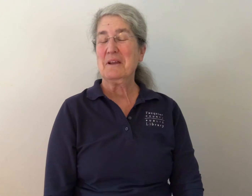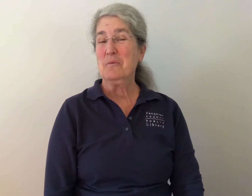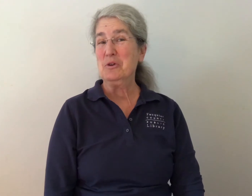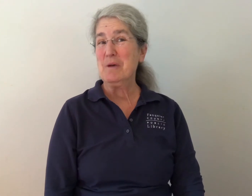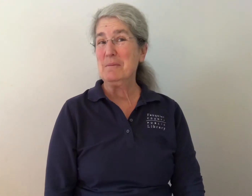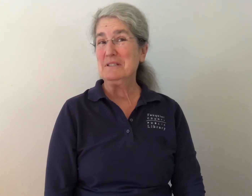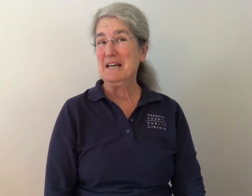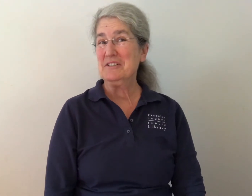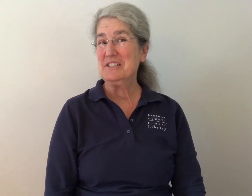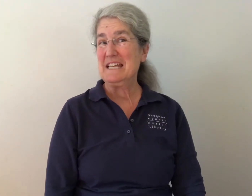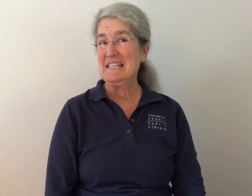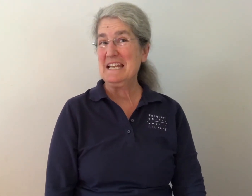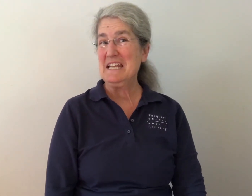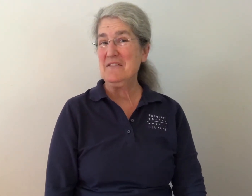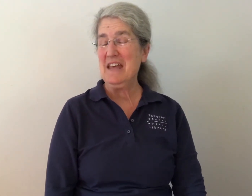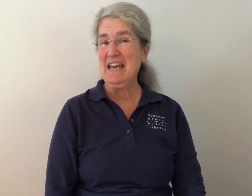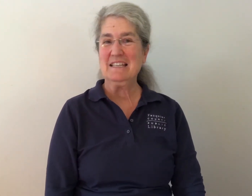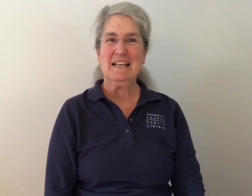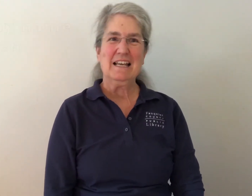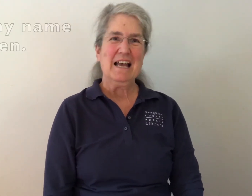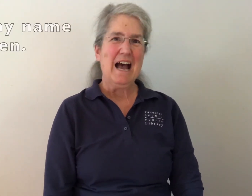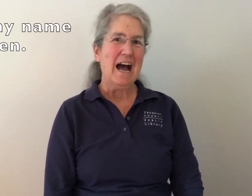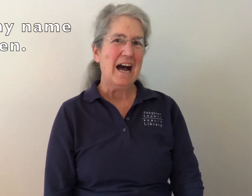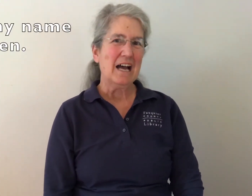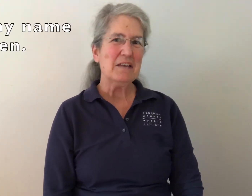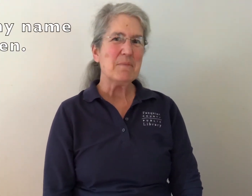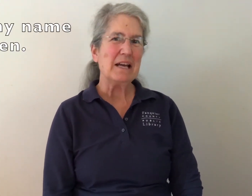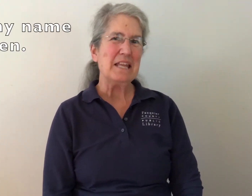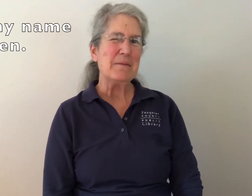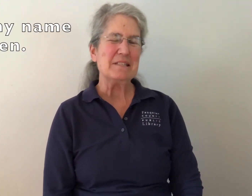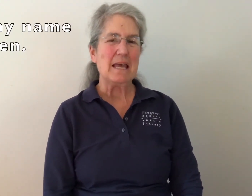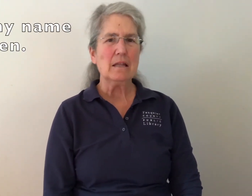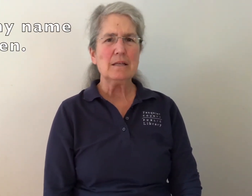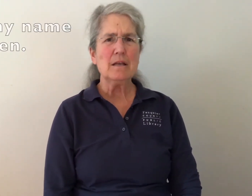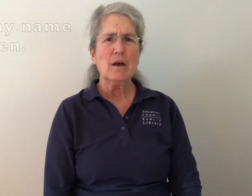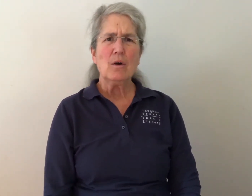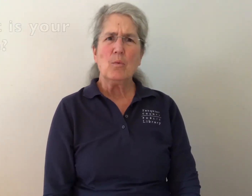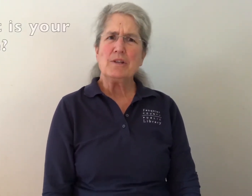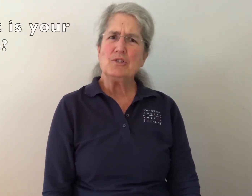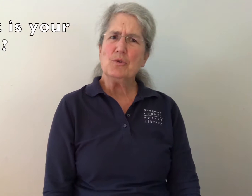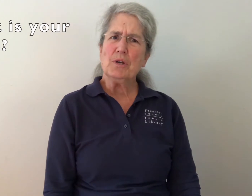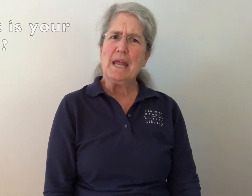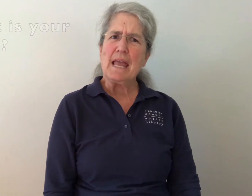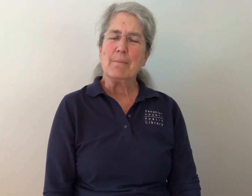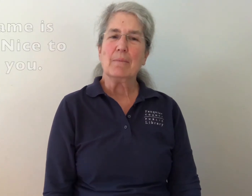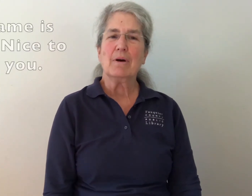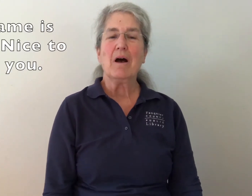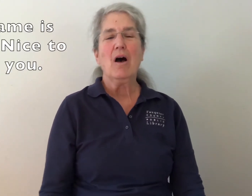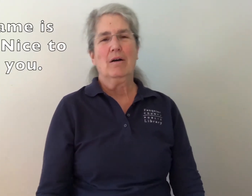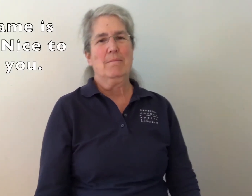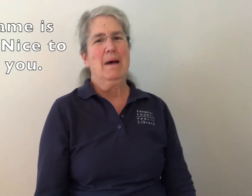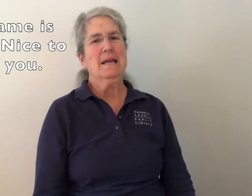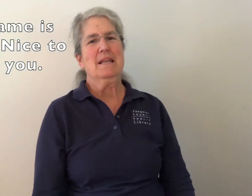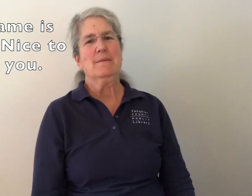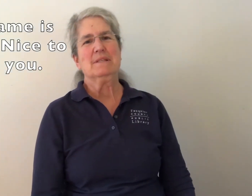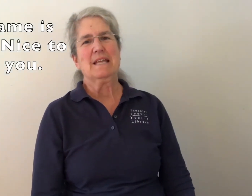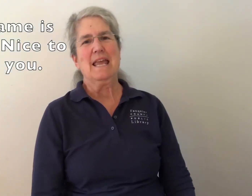Were you able to understand any of that? Hi, my name is Ellen. What's your name? My name is